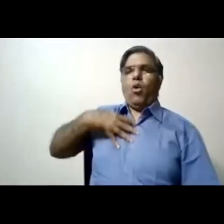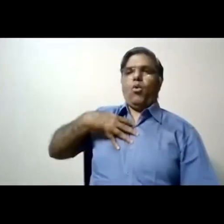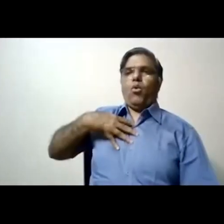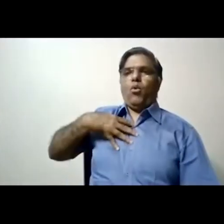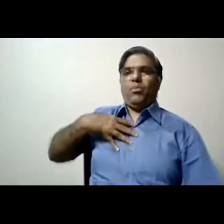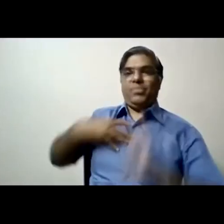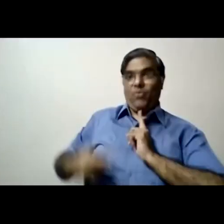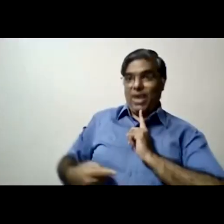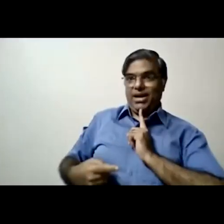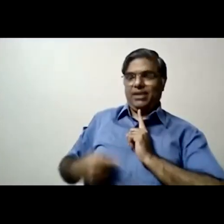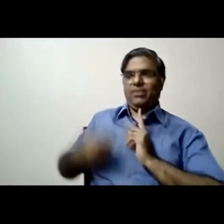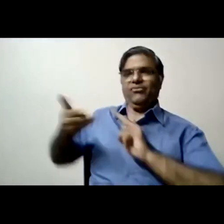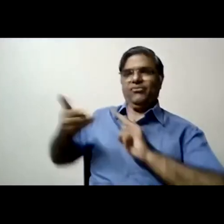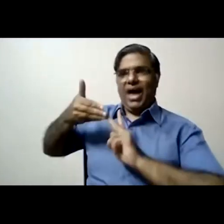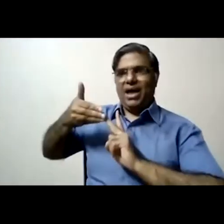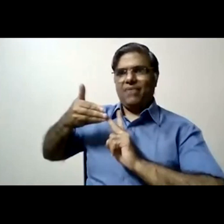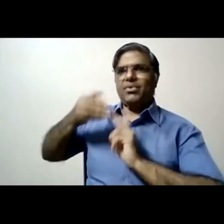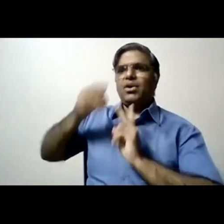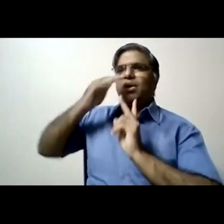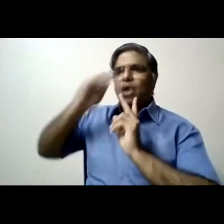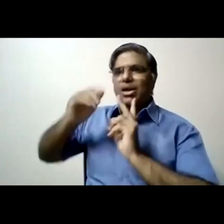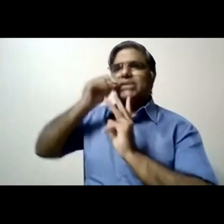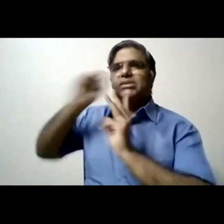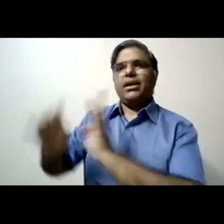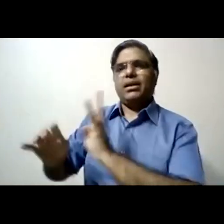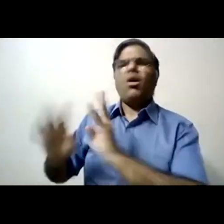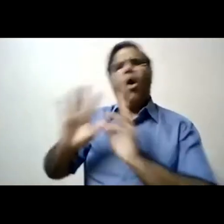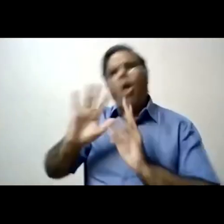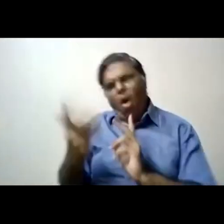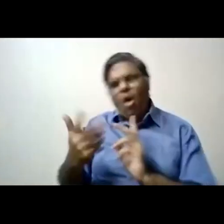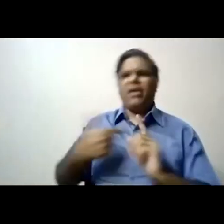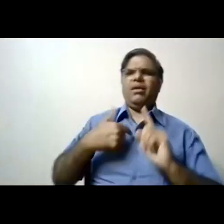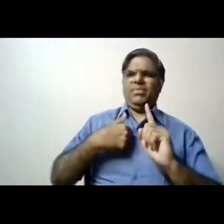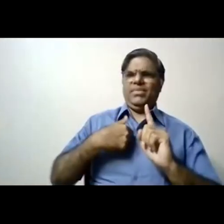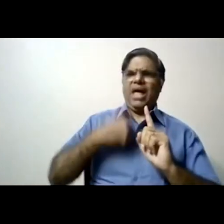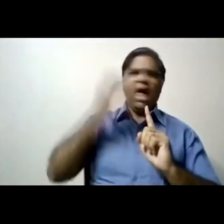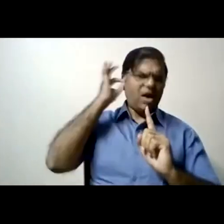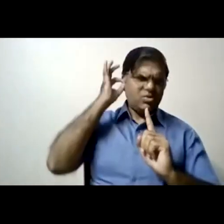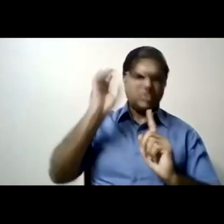number. And on one number, four people can get vaccination.